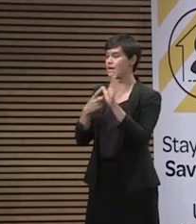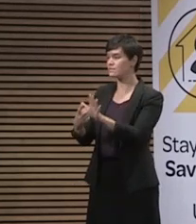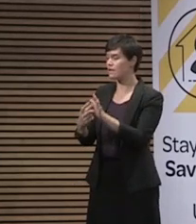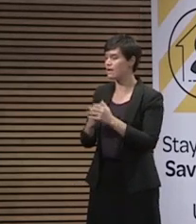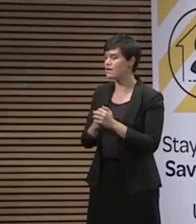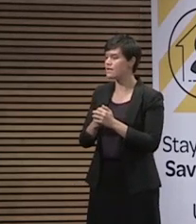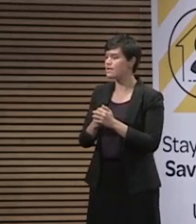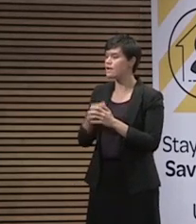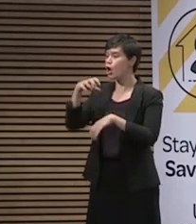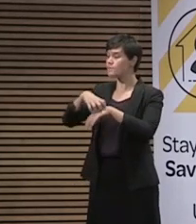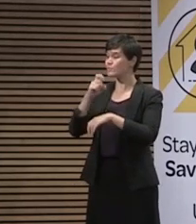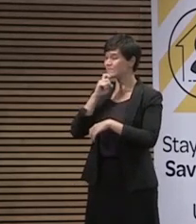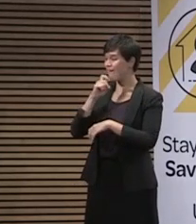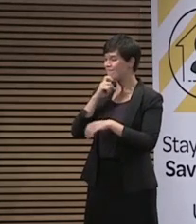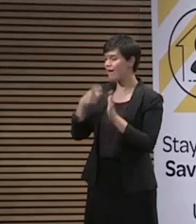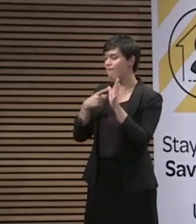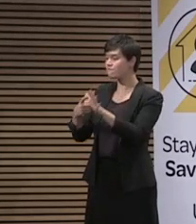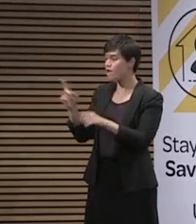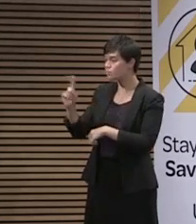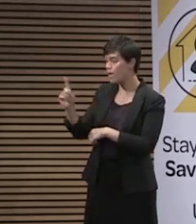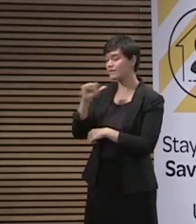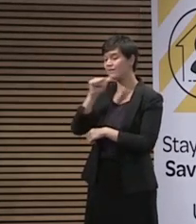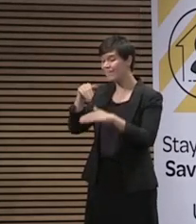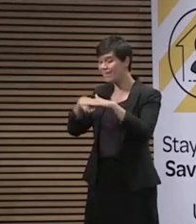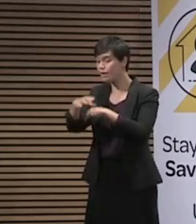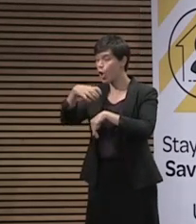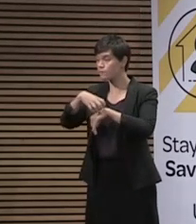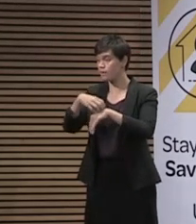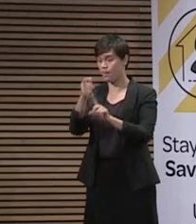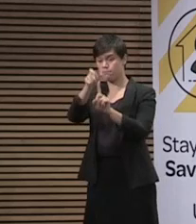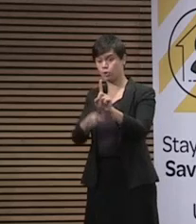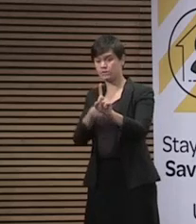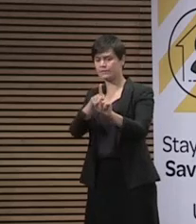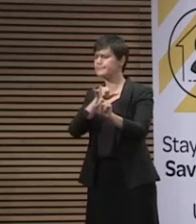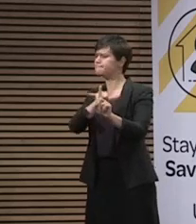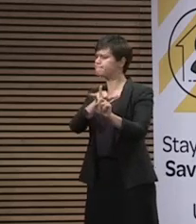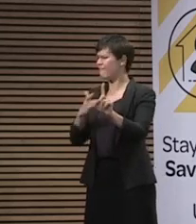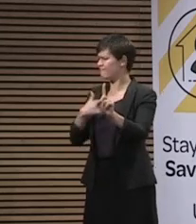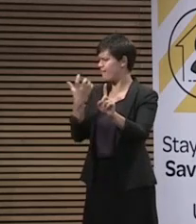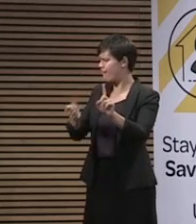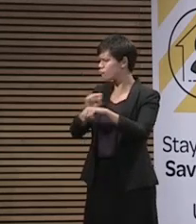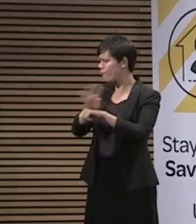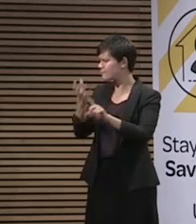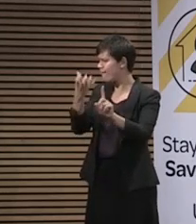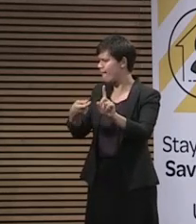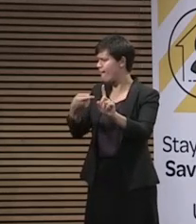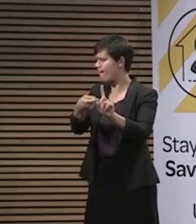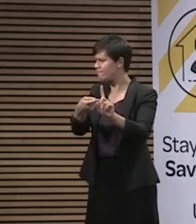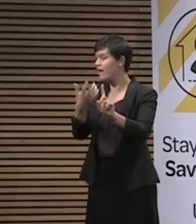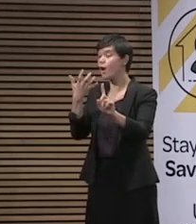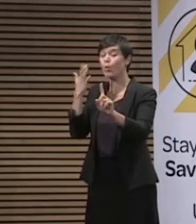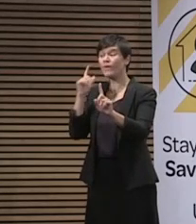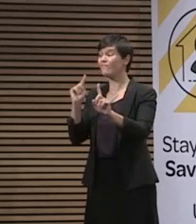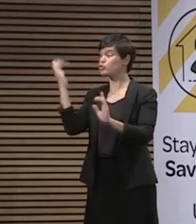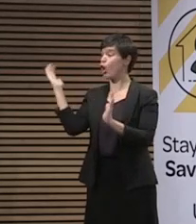on is, of course, if they have someone who is a suspected case of COVID-19, then they take all the precautions right from the admission. And in fact, this